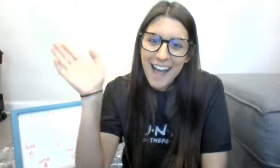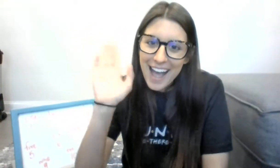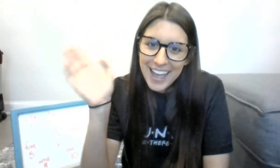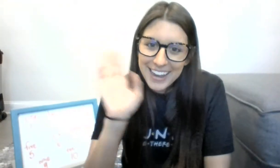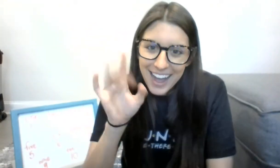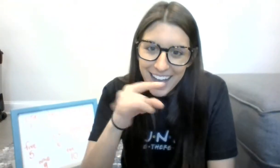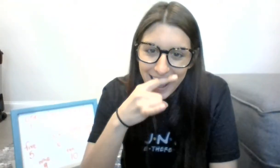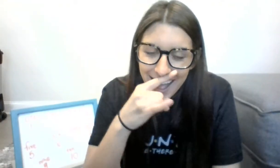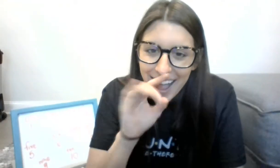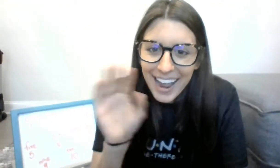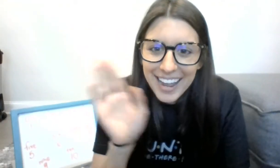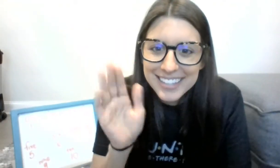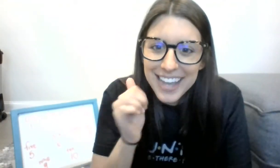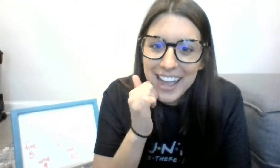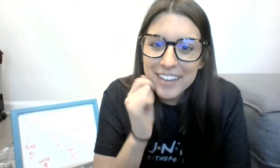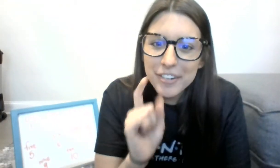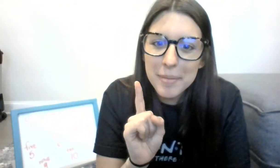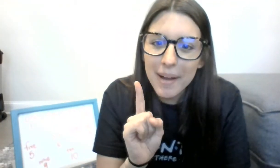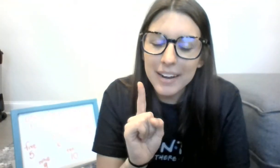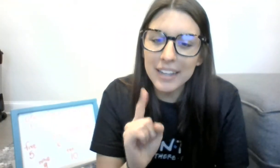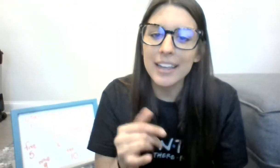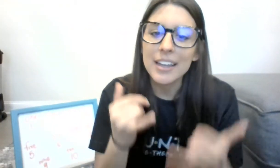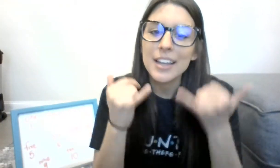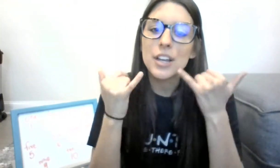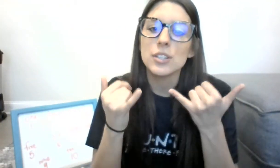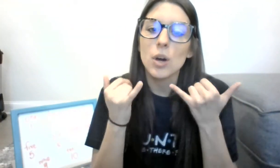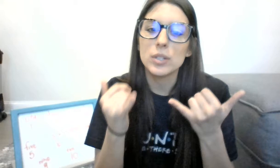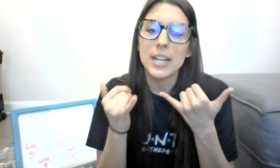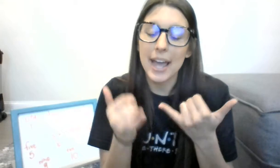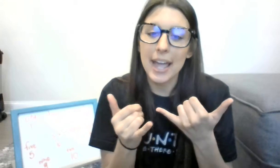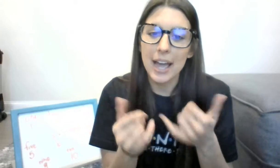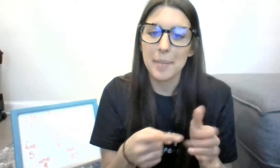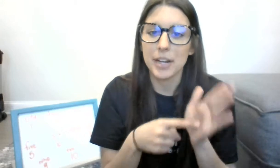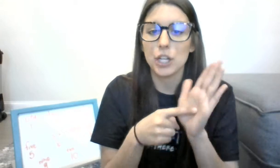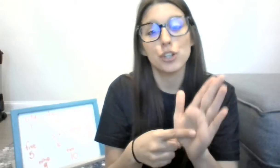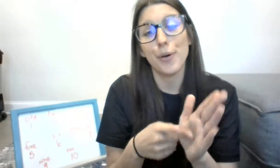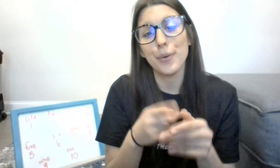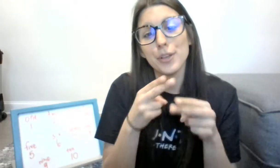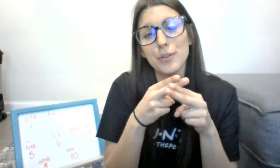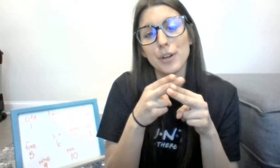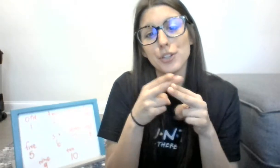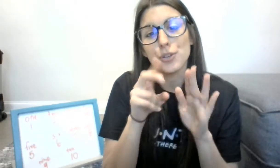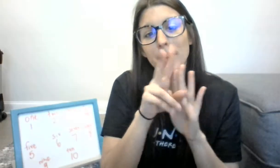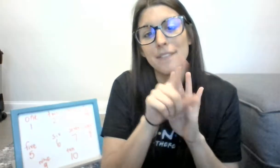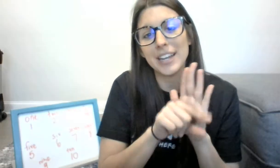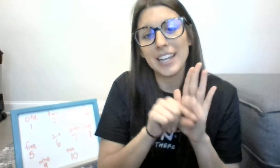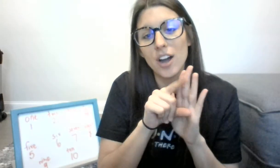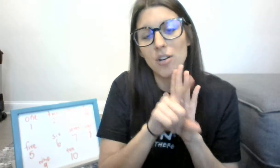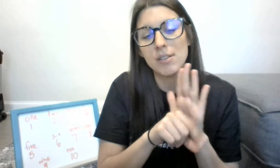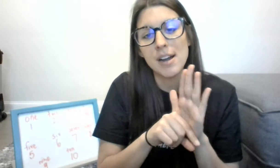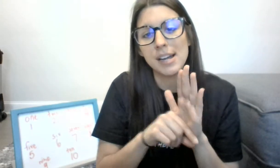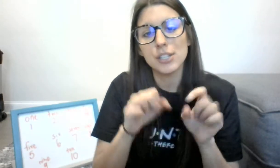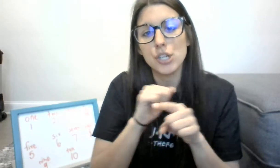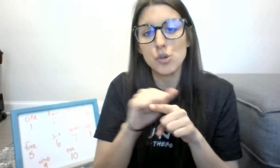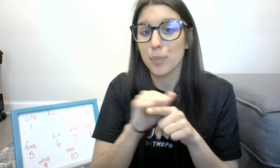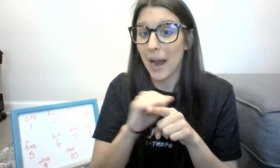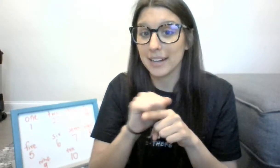Hi guys! Hi everybody! So today I'm going to show you a short video to practice